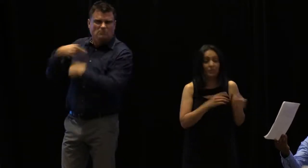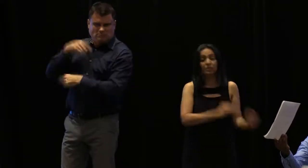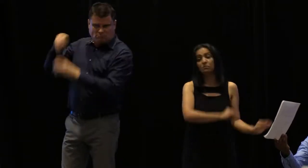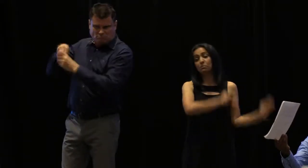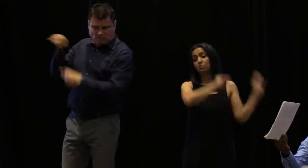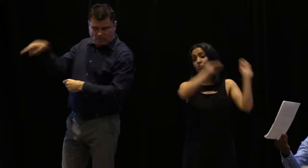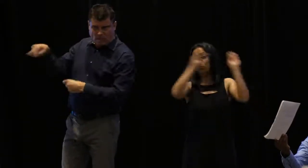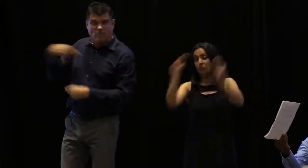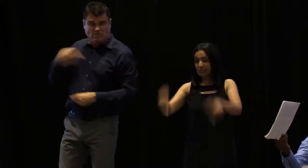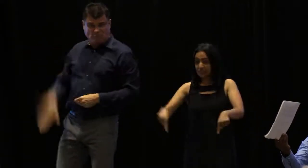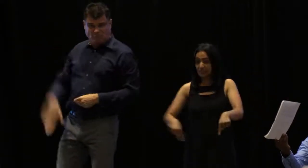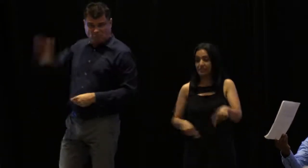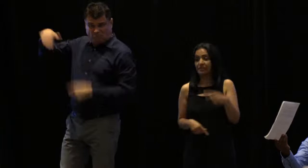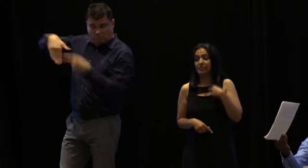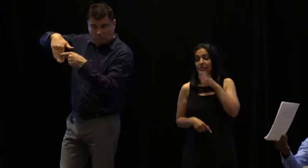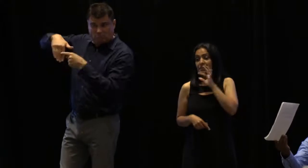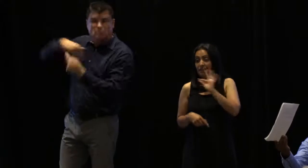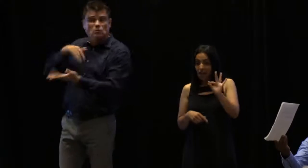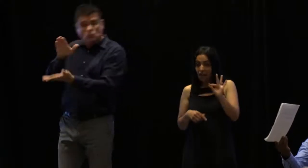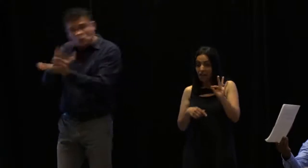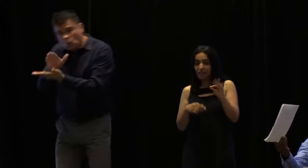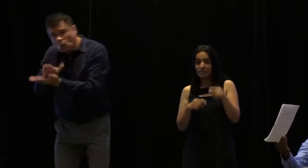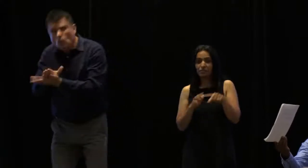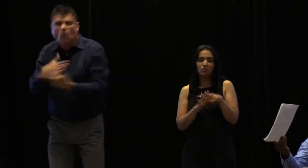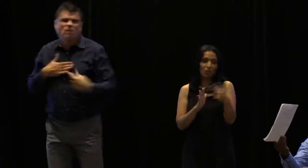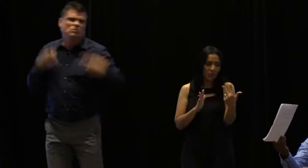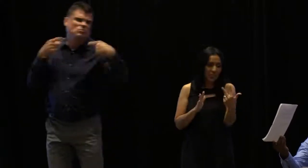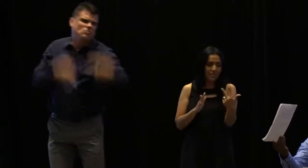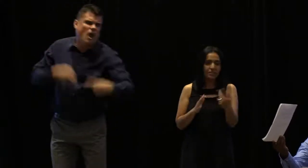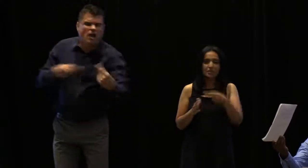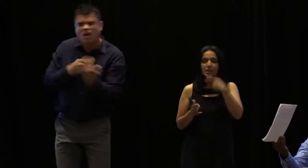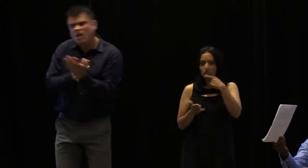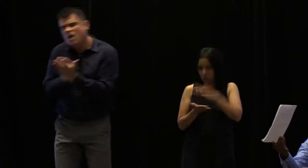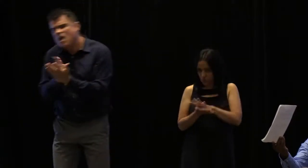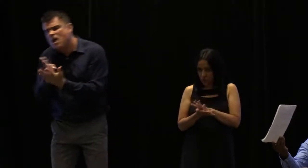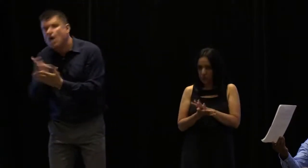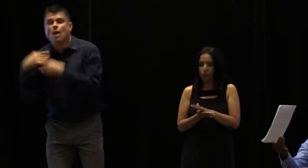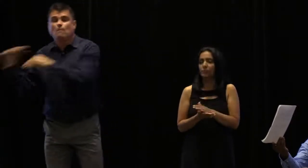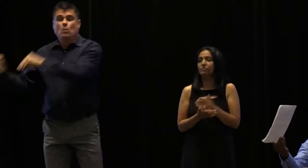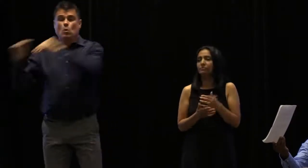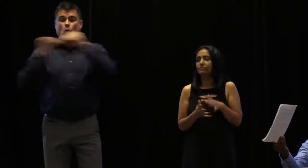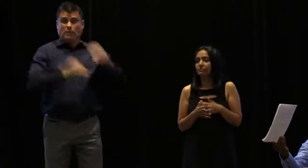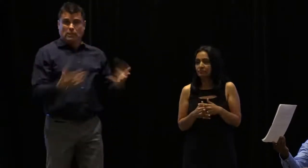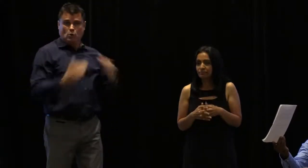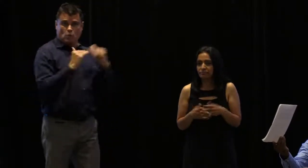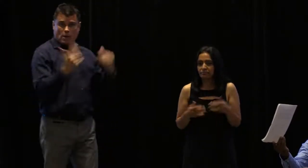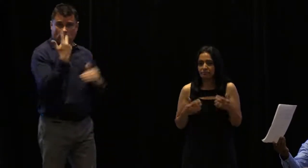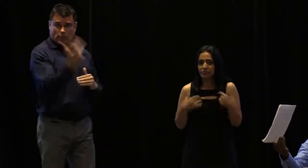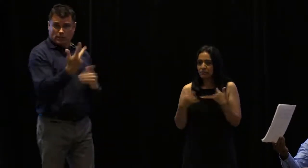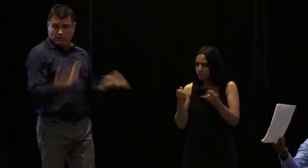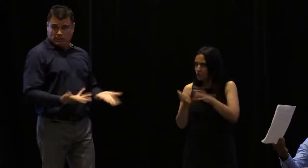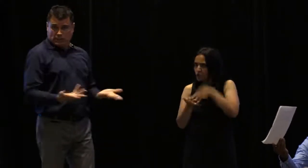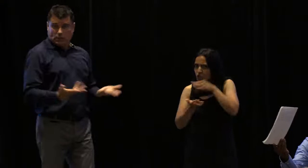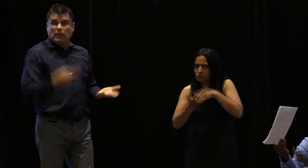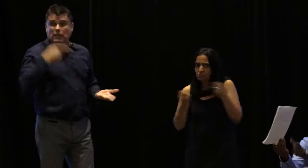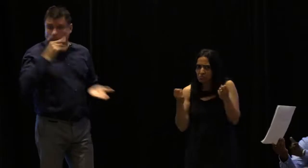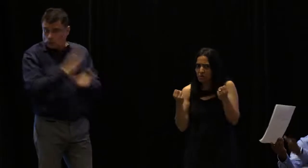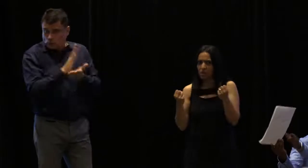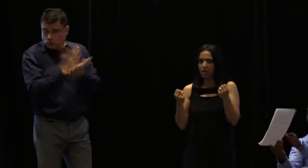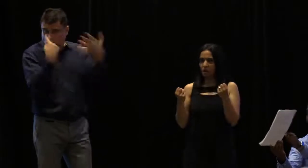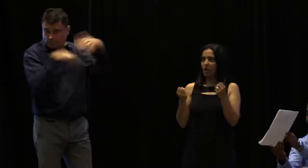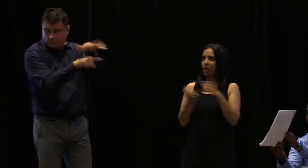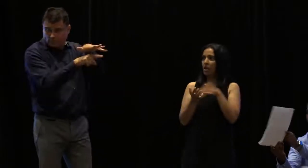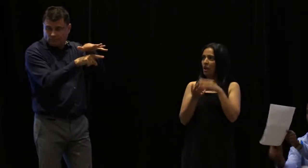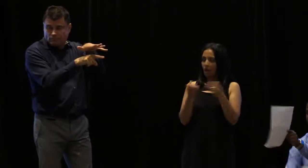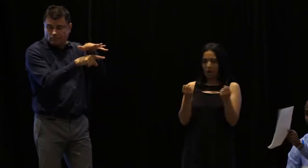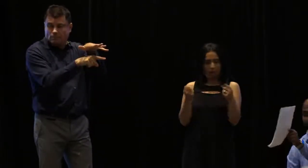with instruction because it was all oral. Then when I moved to British Columbia, I was in grade 3, I was 9 years old.